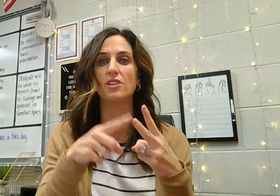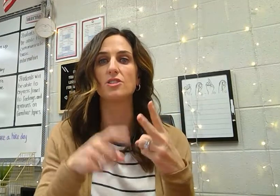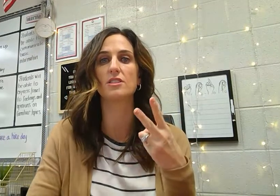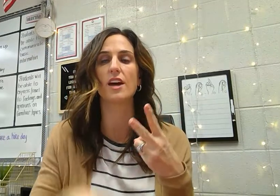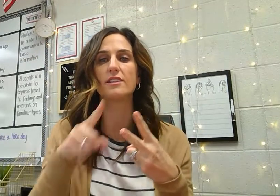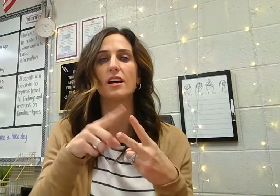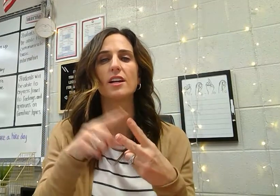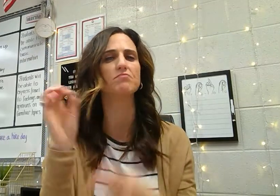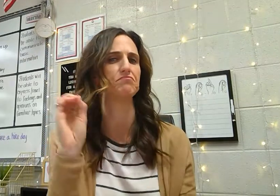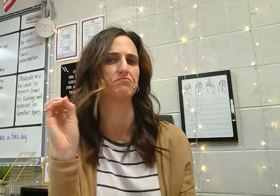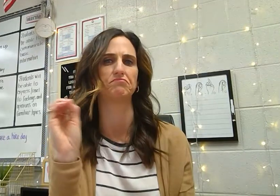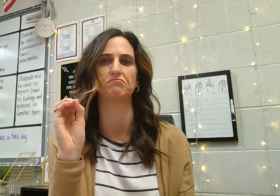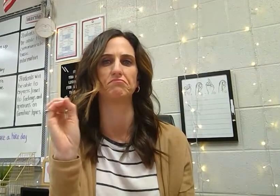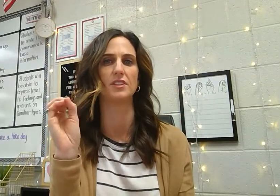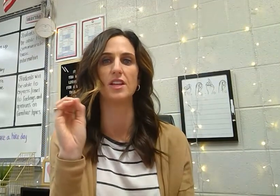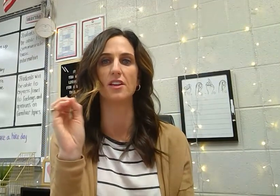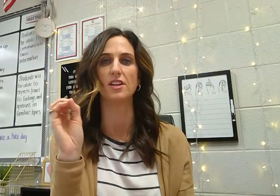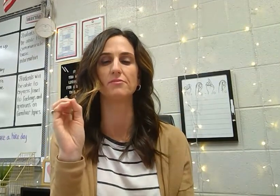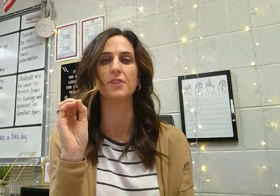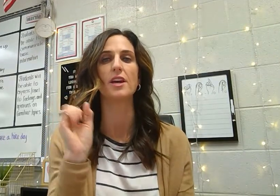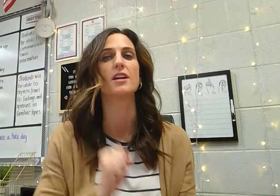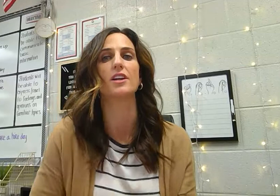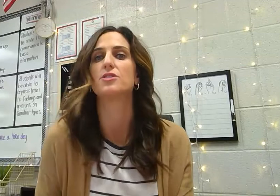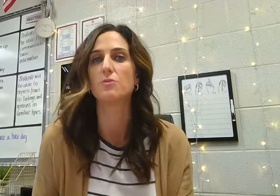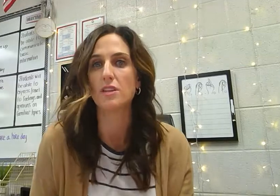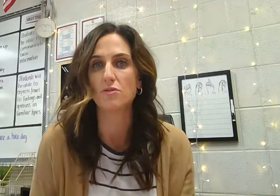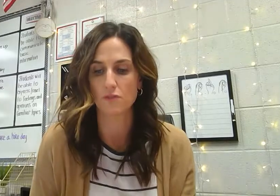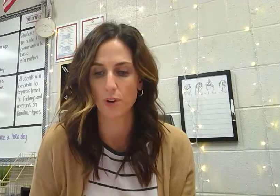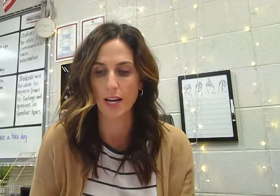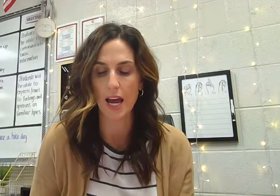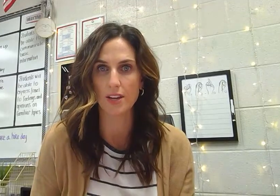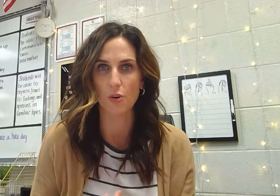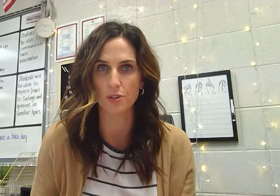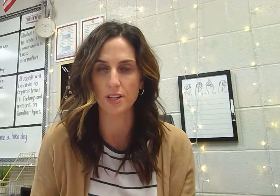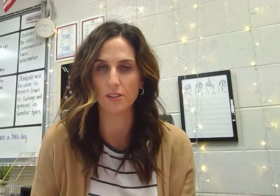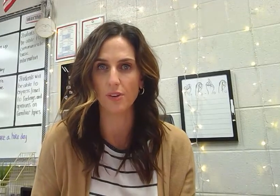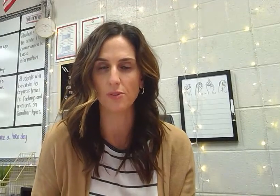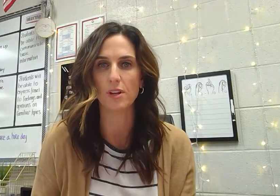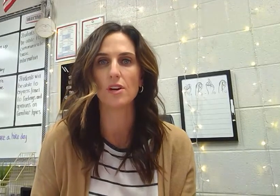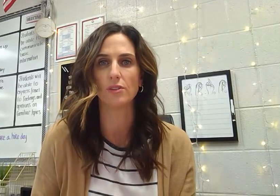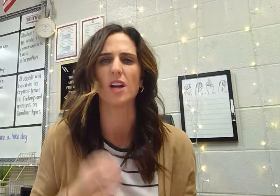Variations to that sign, nothing. Can also be used for none or zero, right?